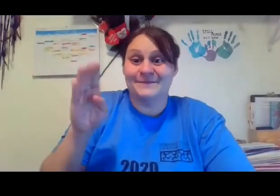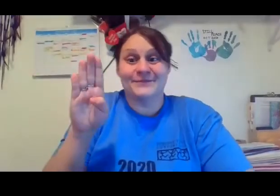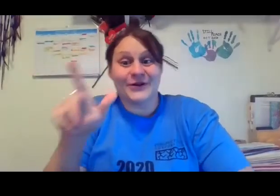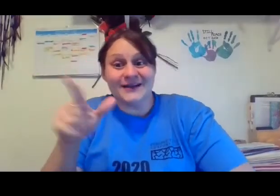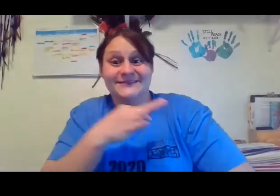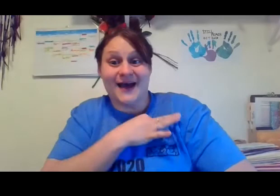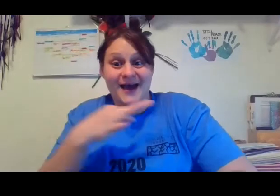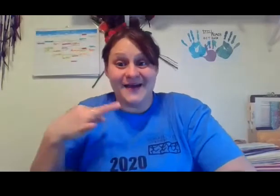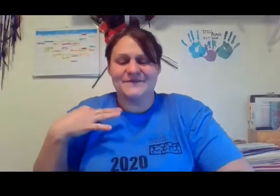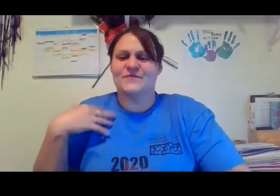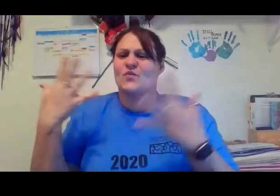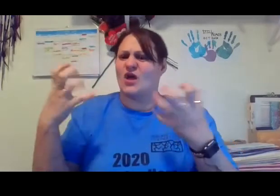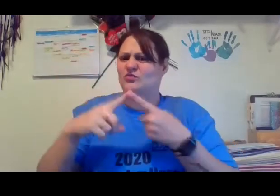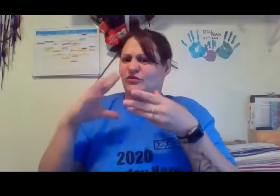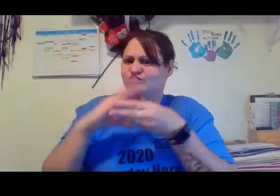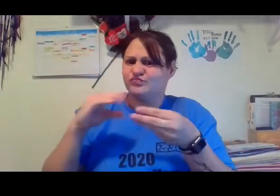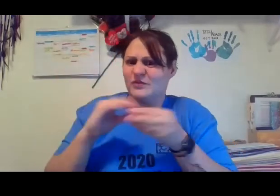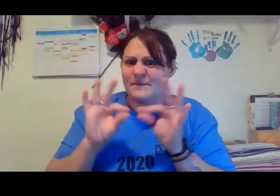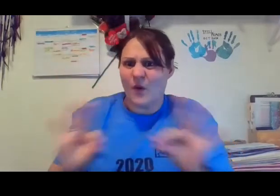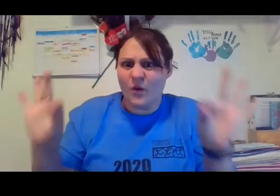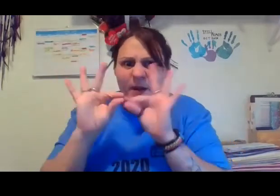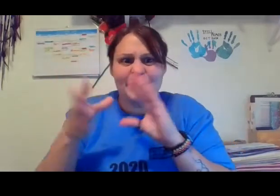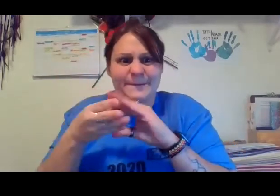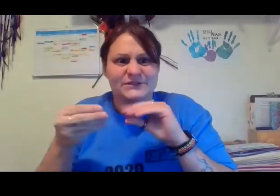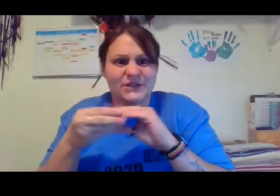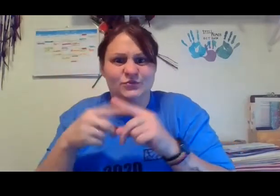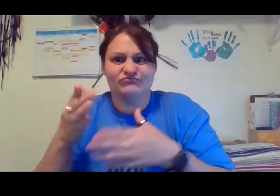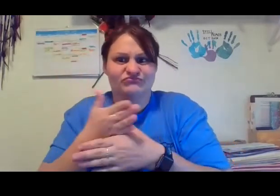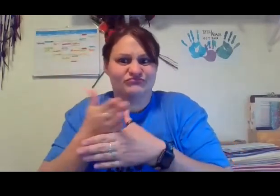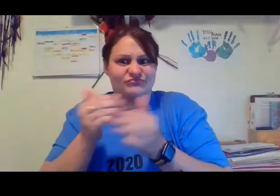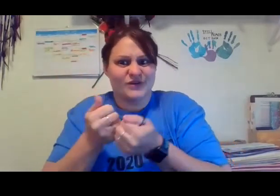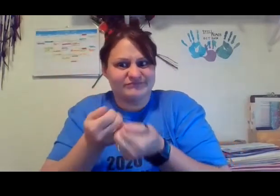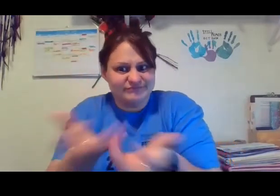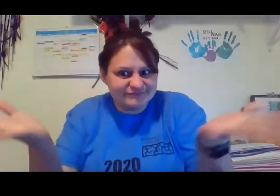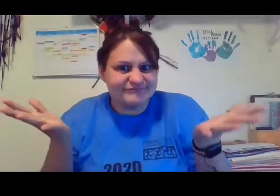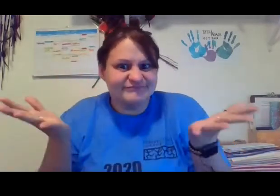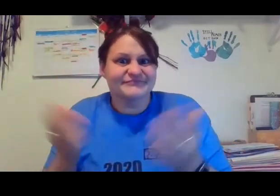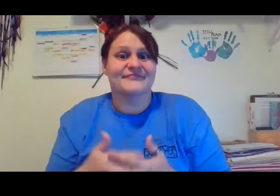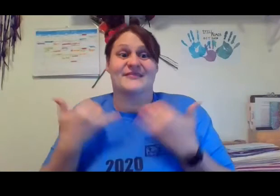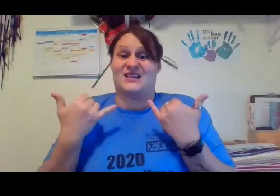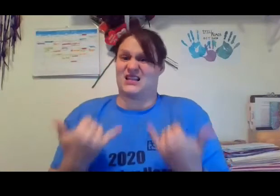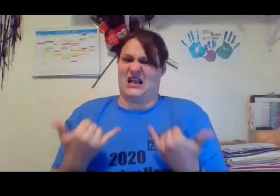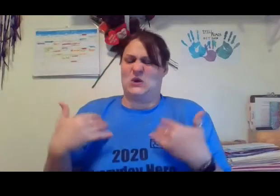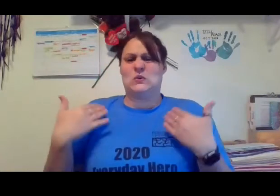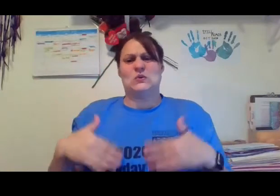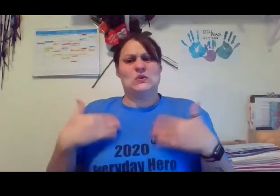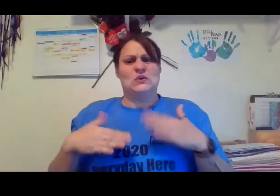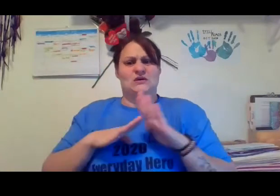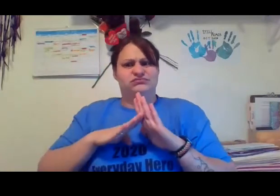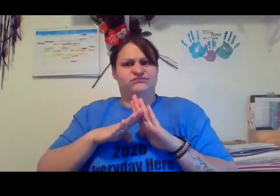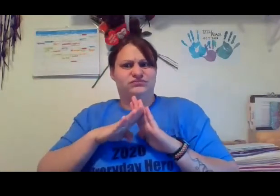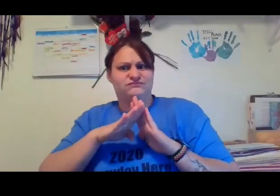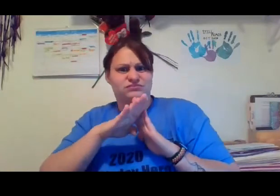Hello, everyone. Chaplain Brooklyn Home. I want to give some updated information and share some things with you.